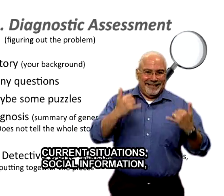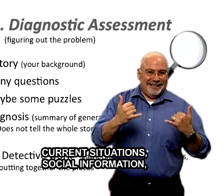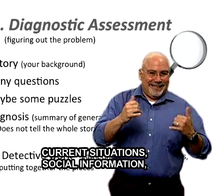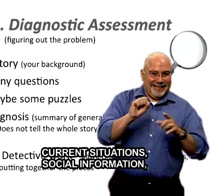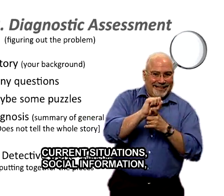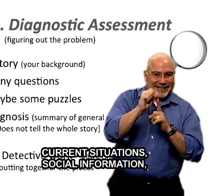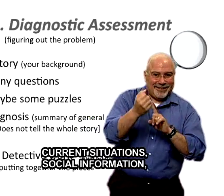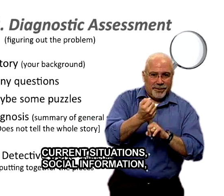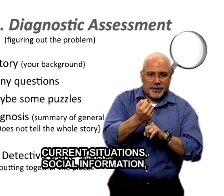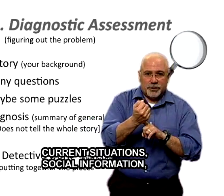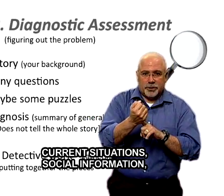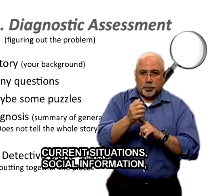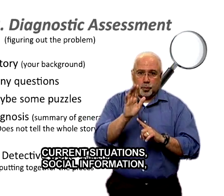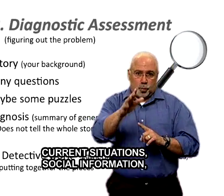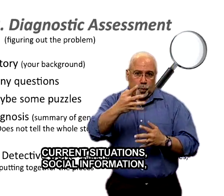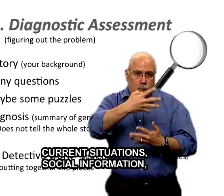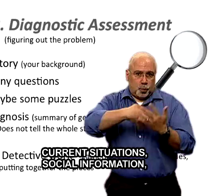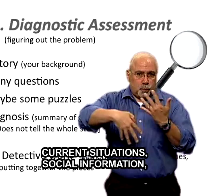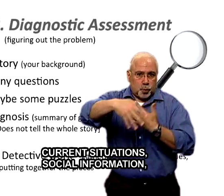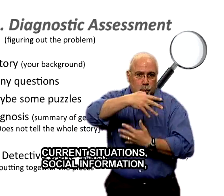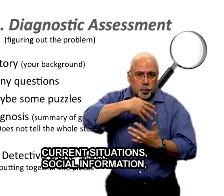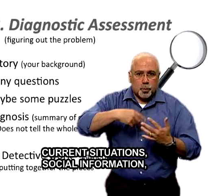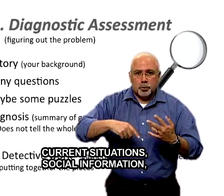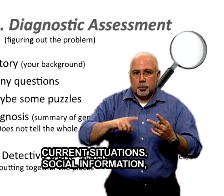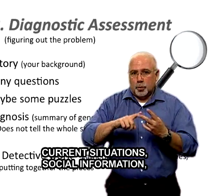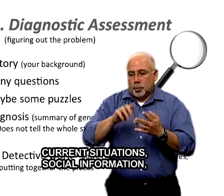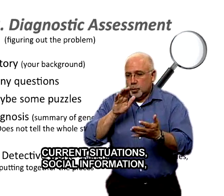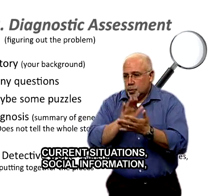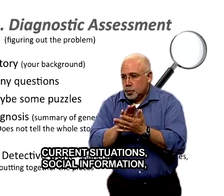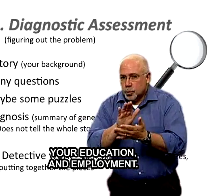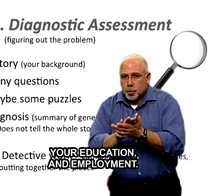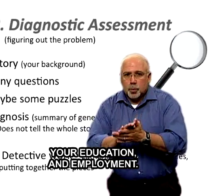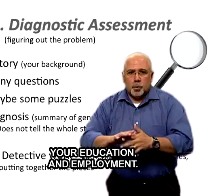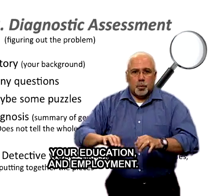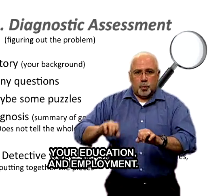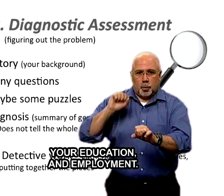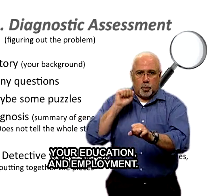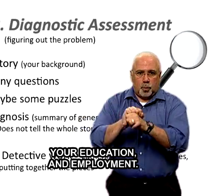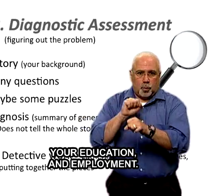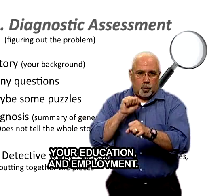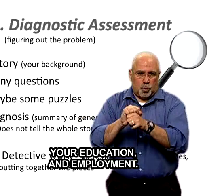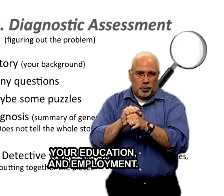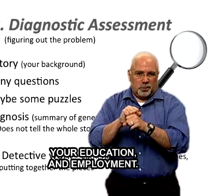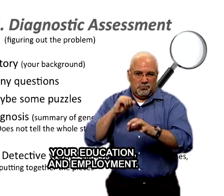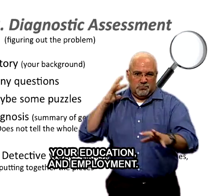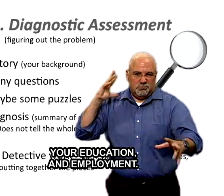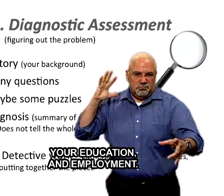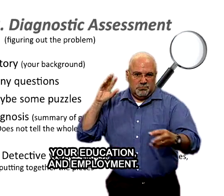current situations, social information, your education, and employment.